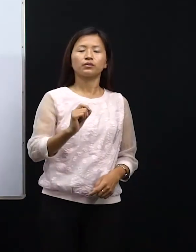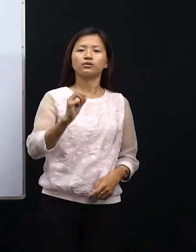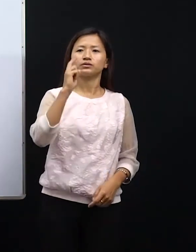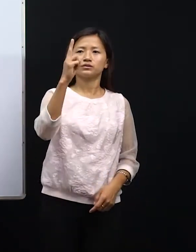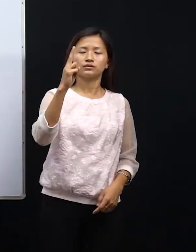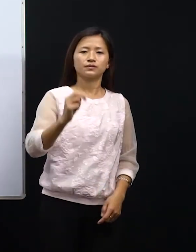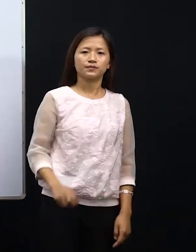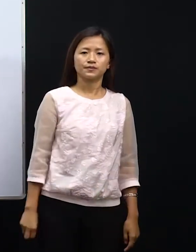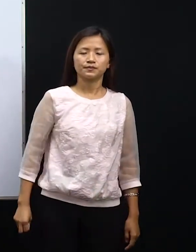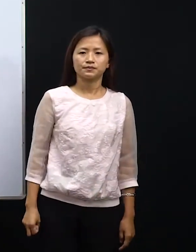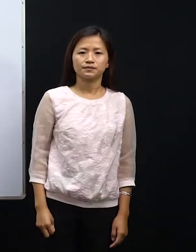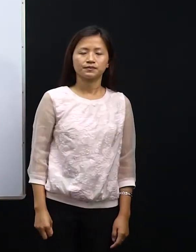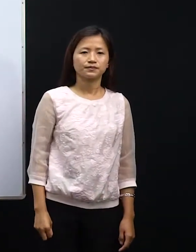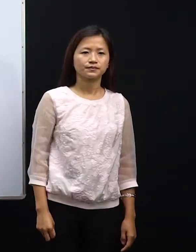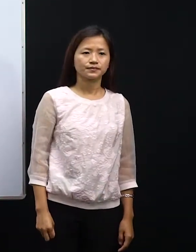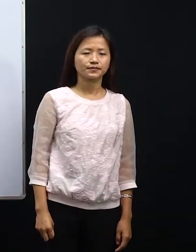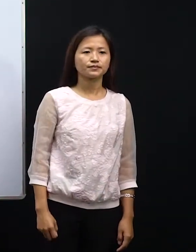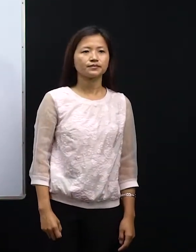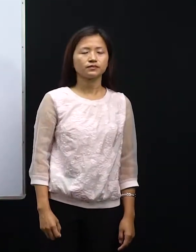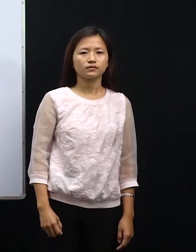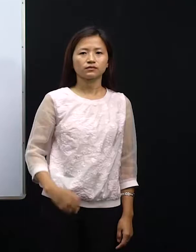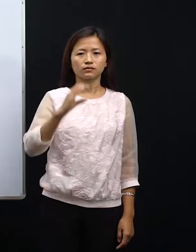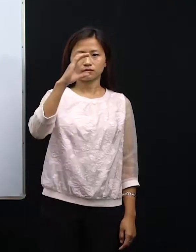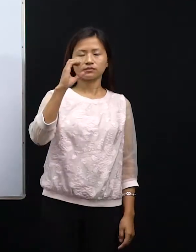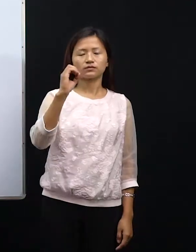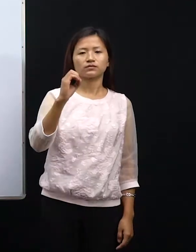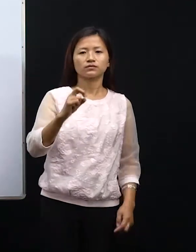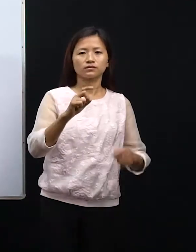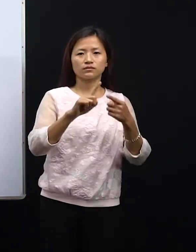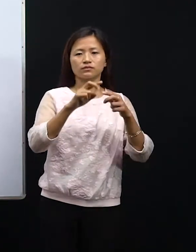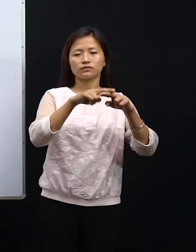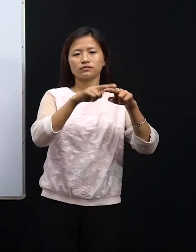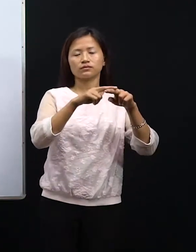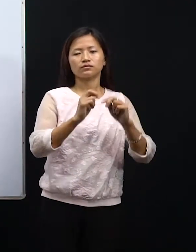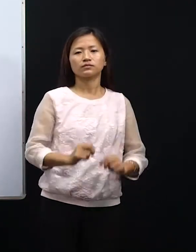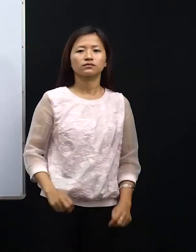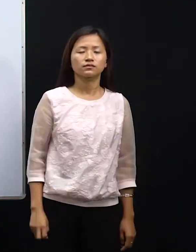2. Okay, and coefficients,